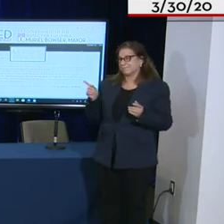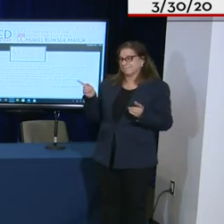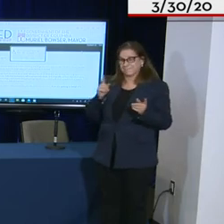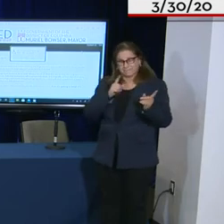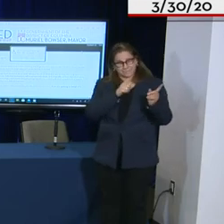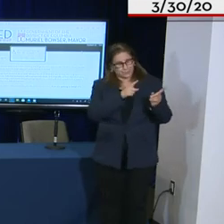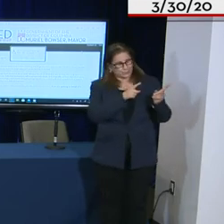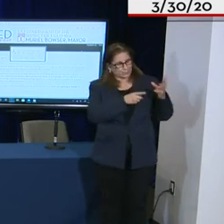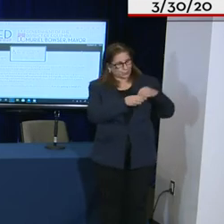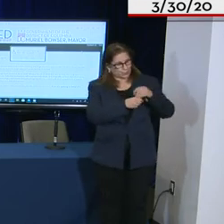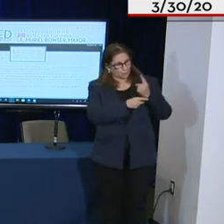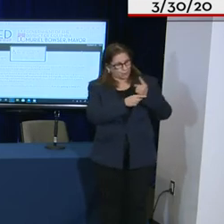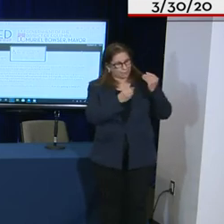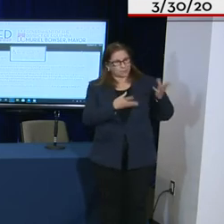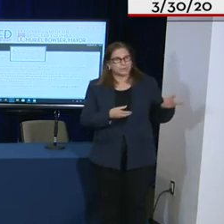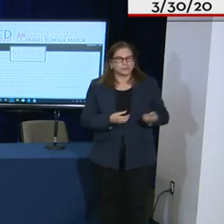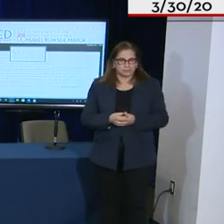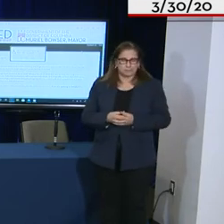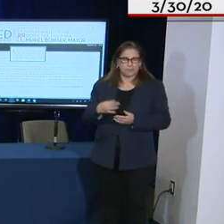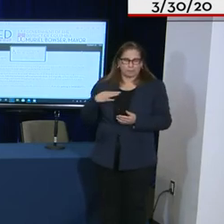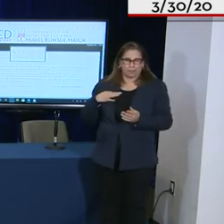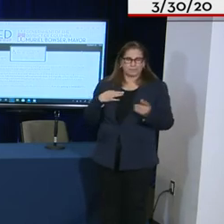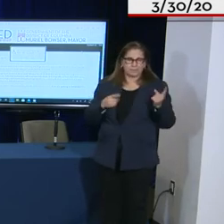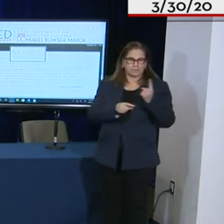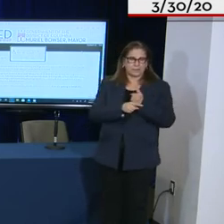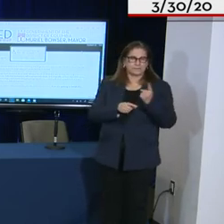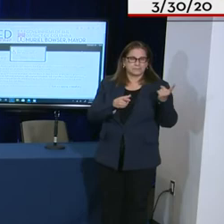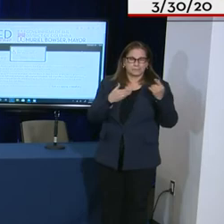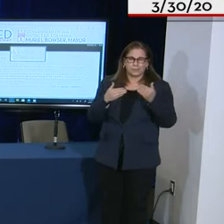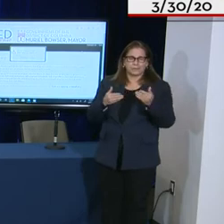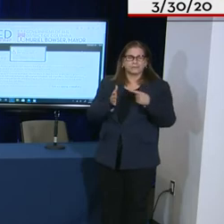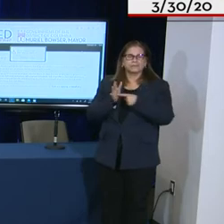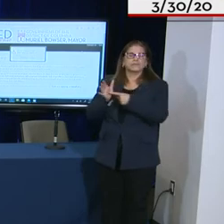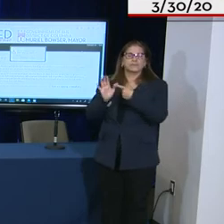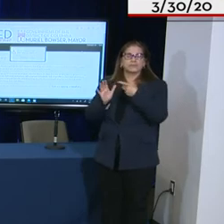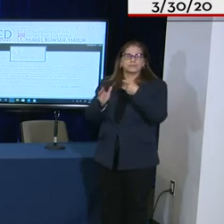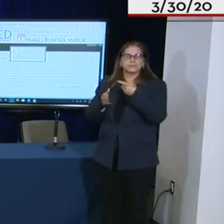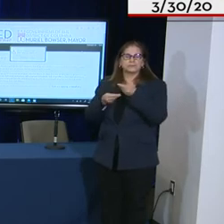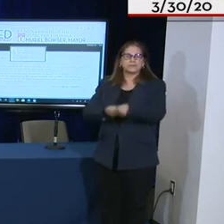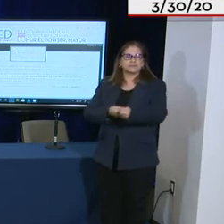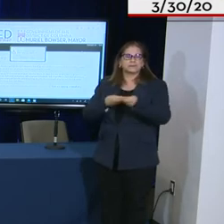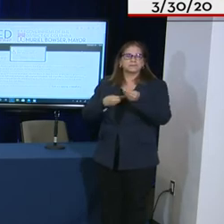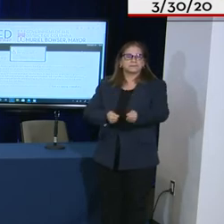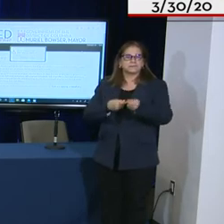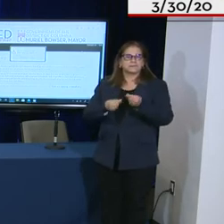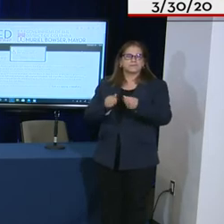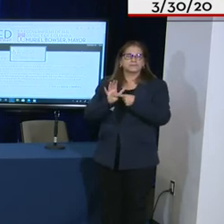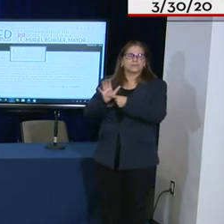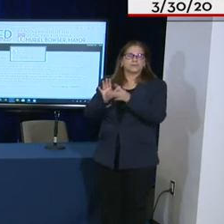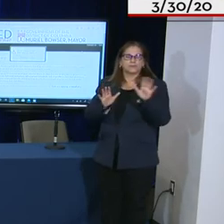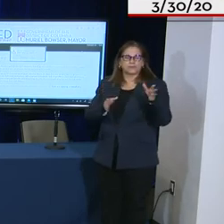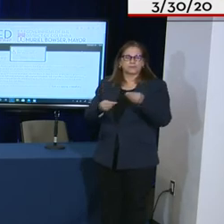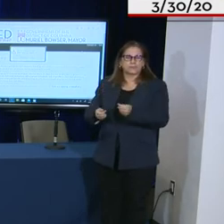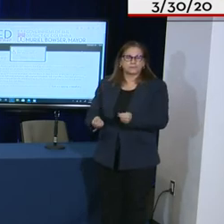your application in terms of your operating expenses, then we should be able to make a determination from there.